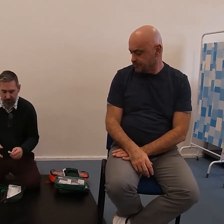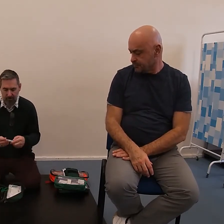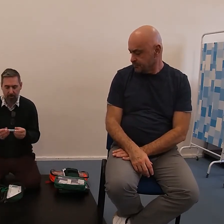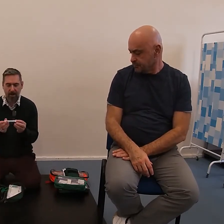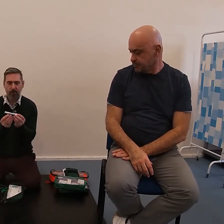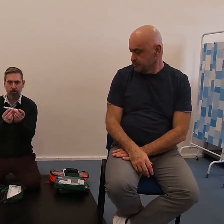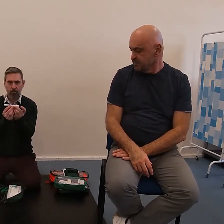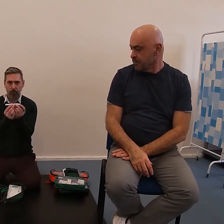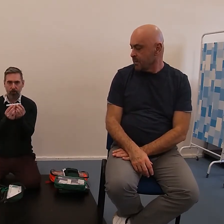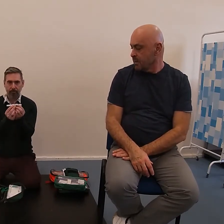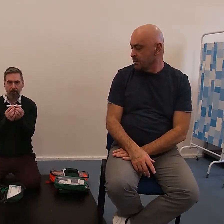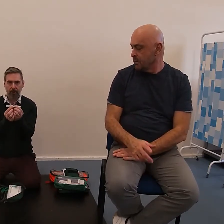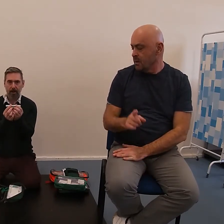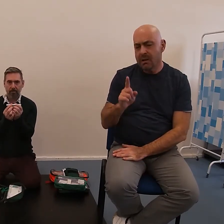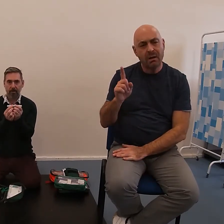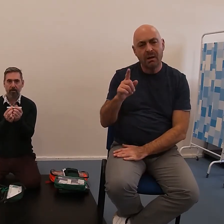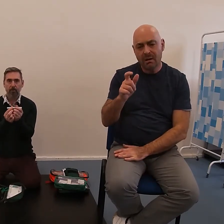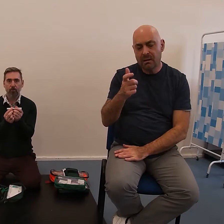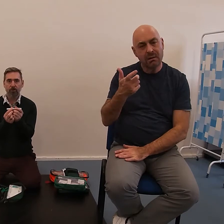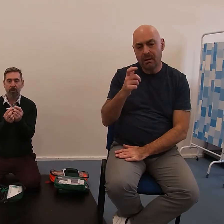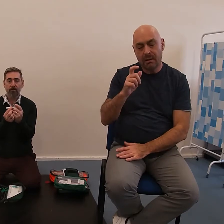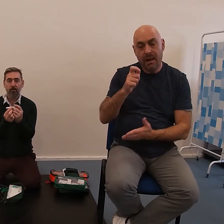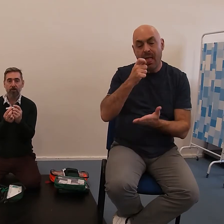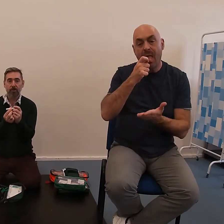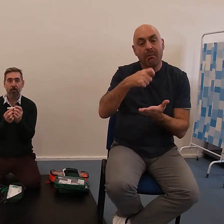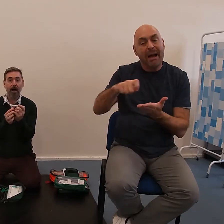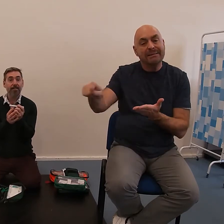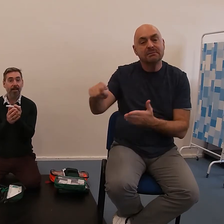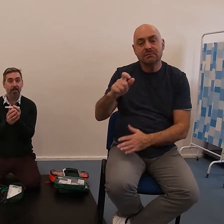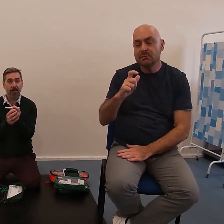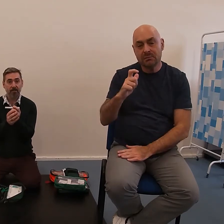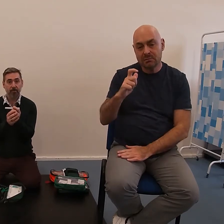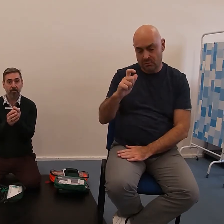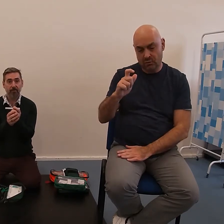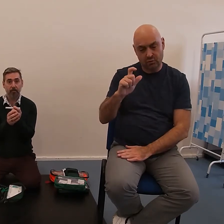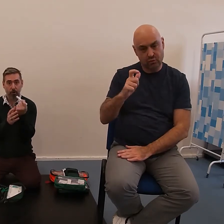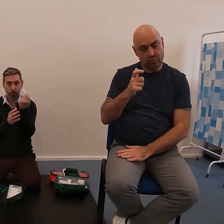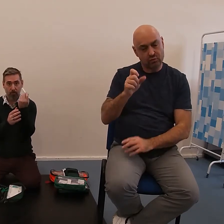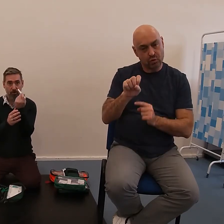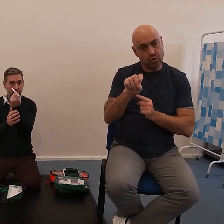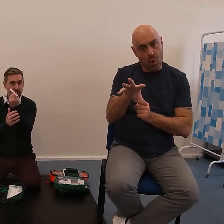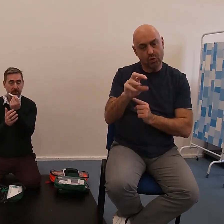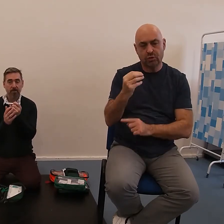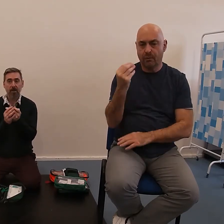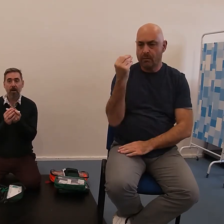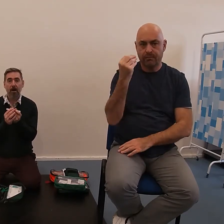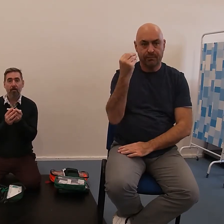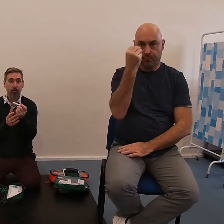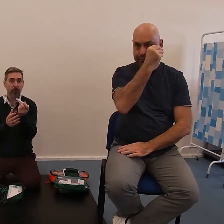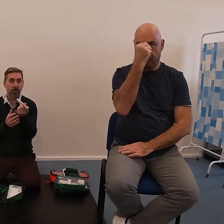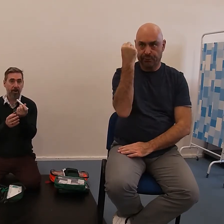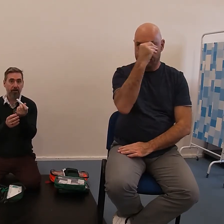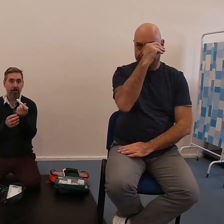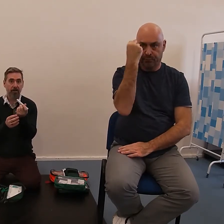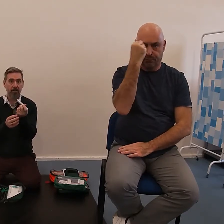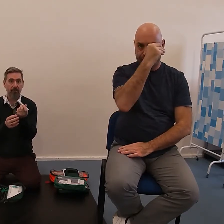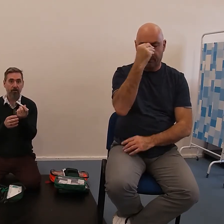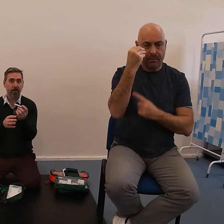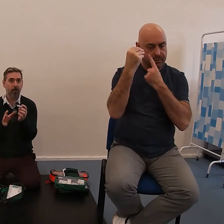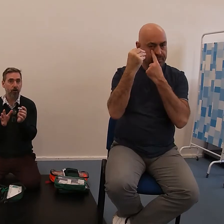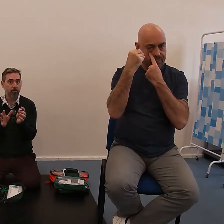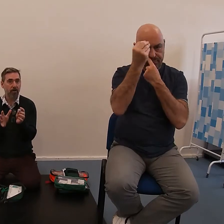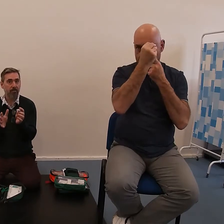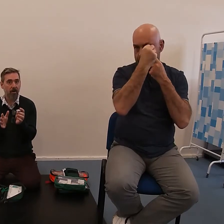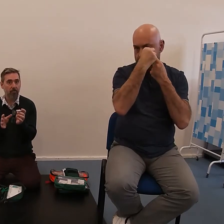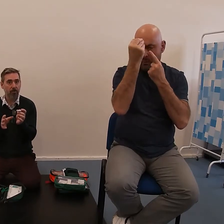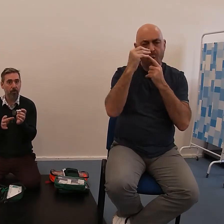We've got a pen torch, okay, very important if you're doing your A to E assessment for pupil responses. Also very handy if